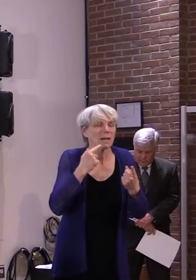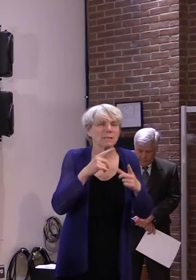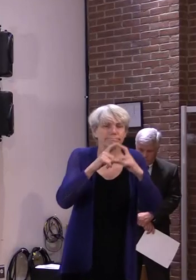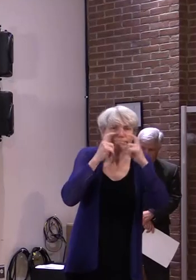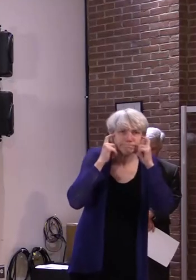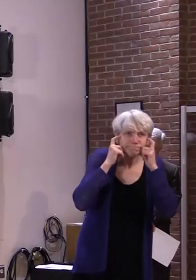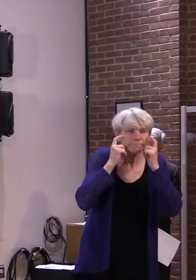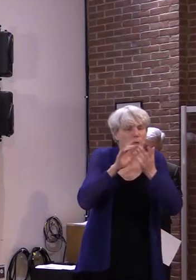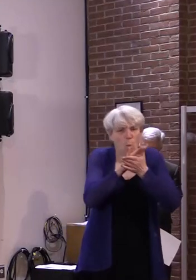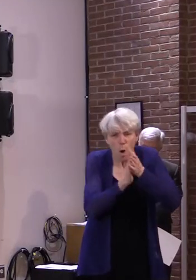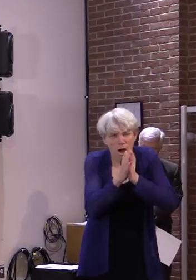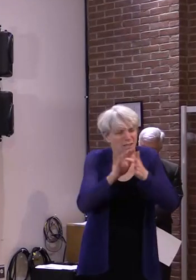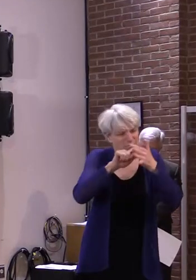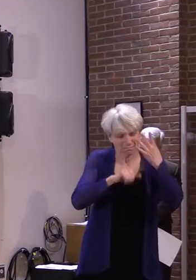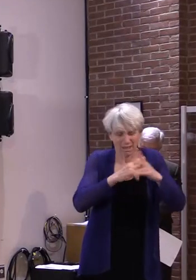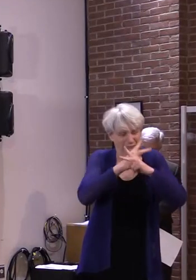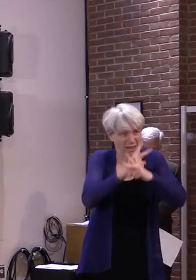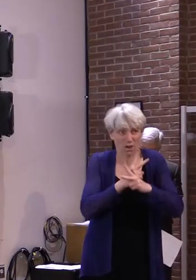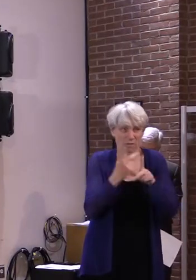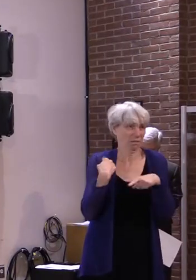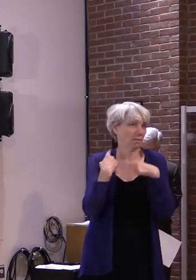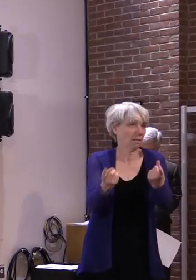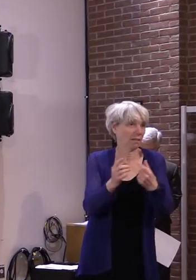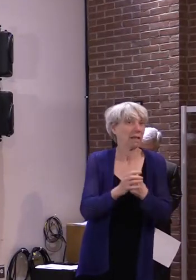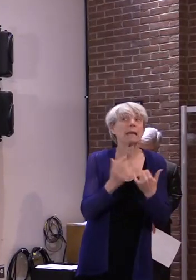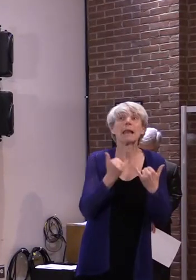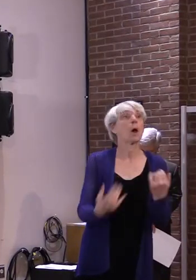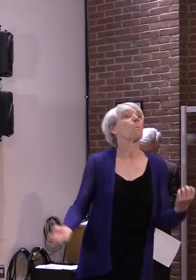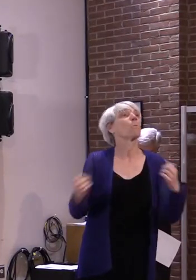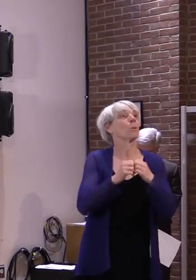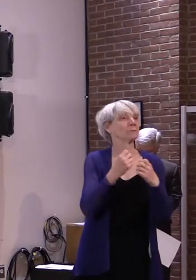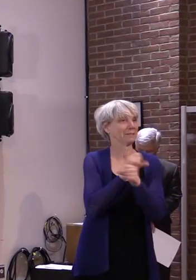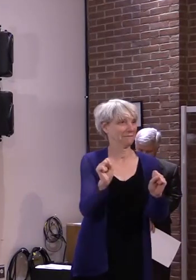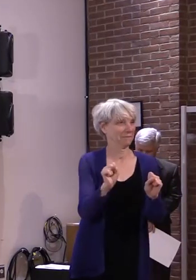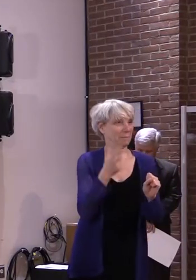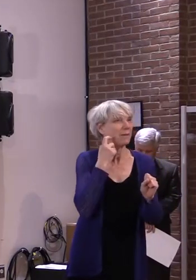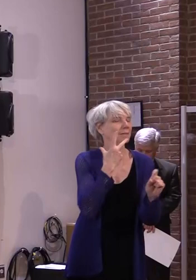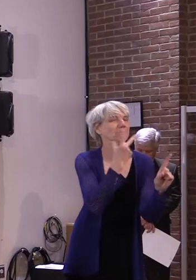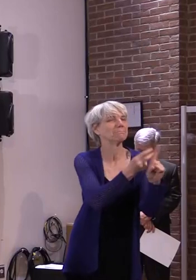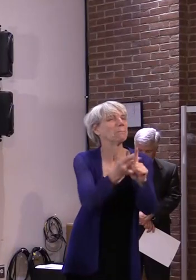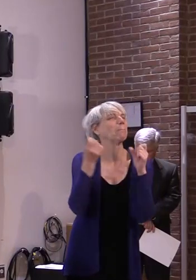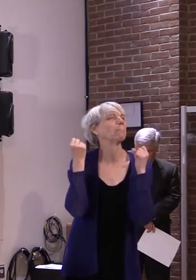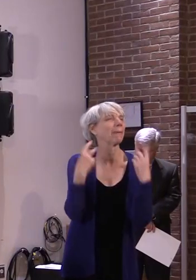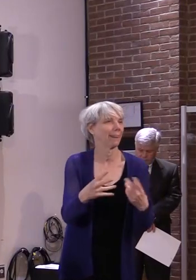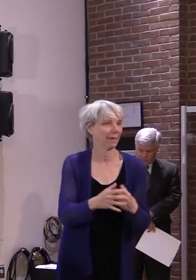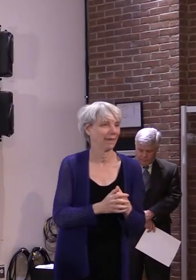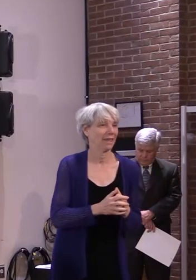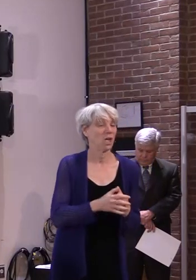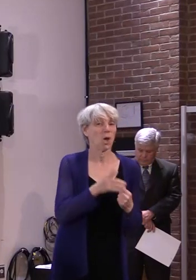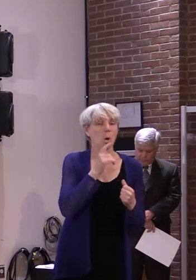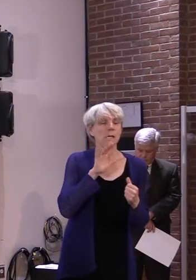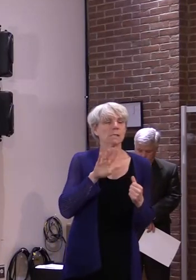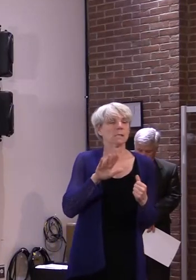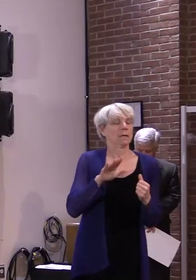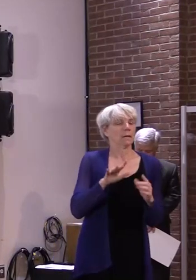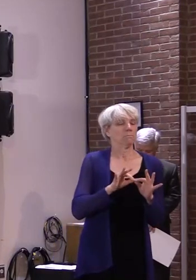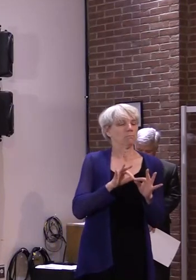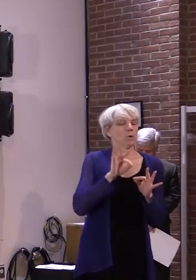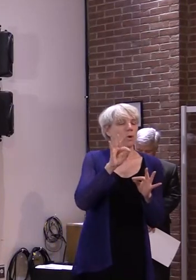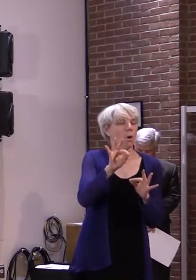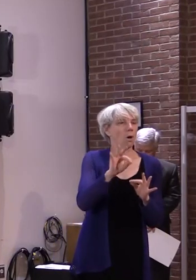safer. So I strongly encourage anyone who has put off preventive care or